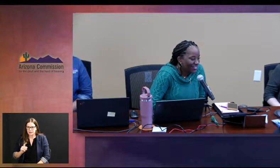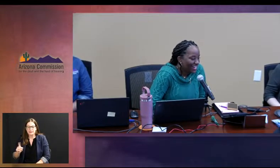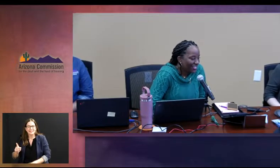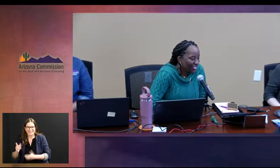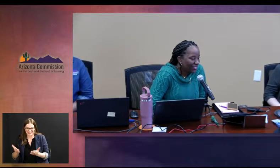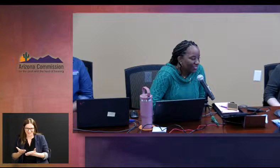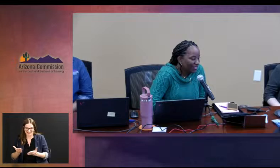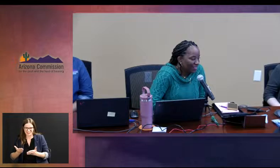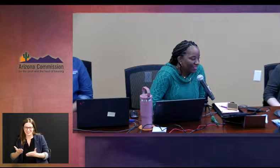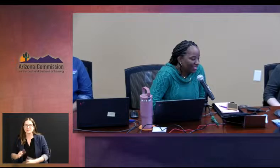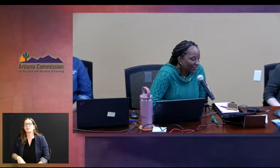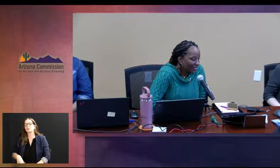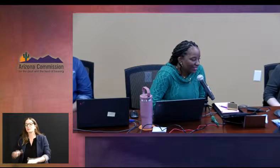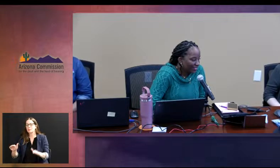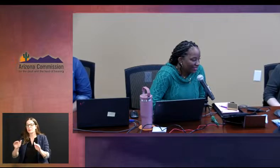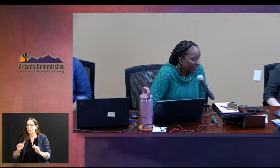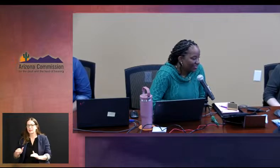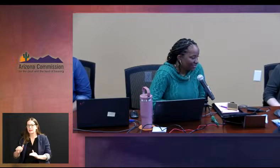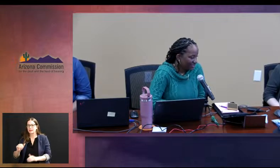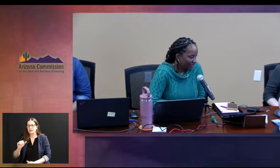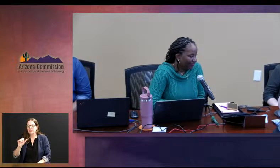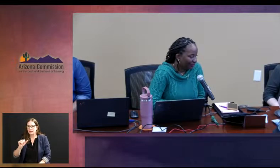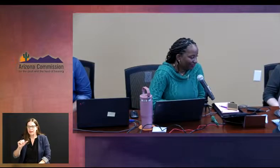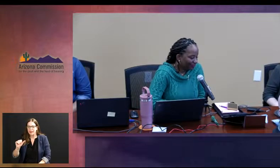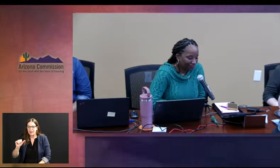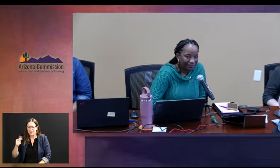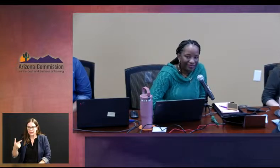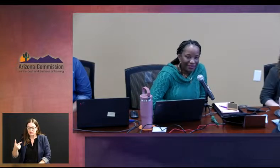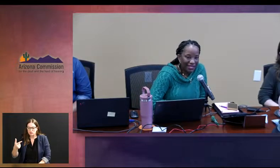Great. Our AAG, Elise Phelan.